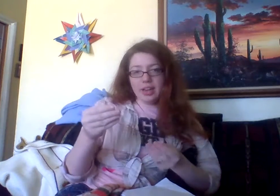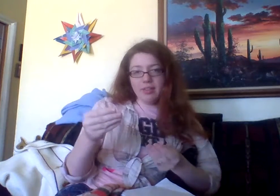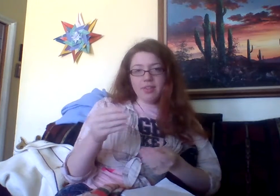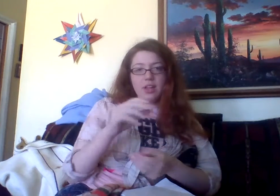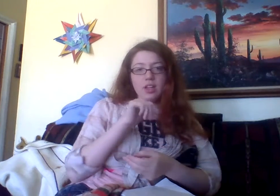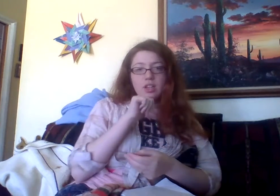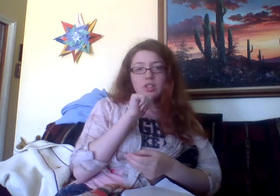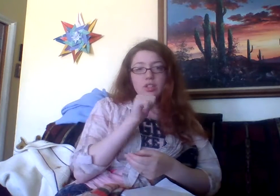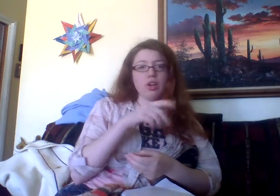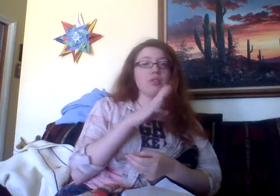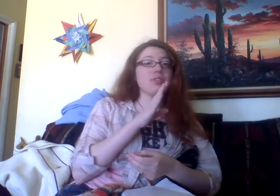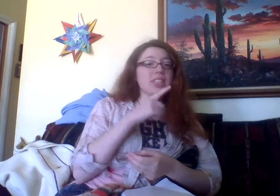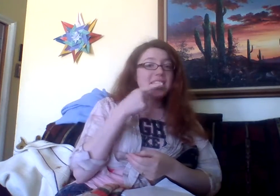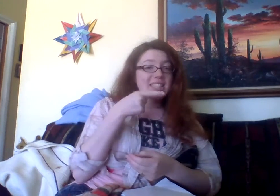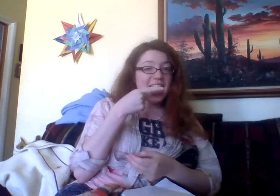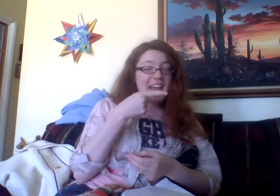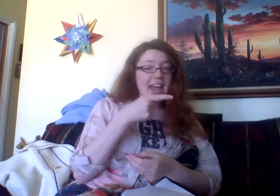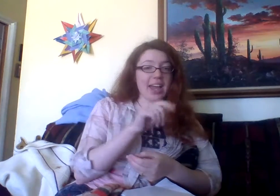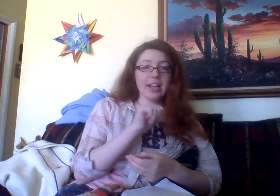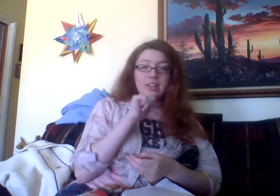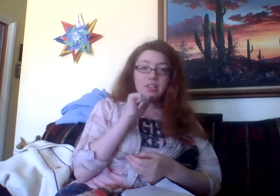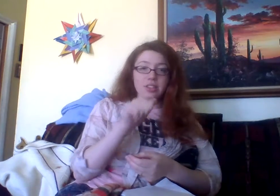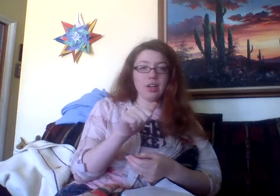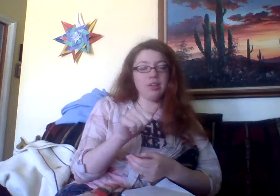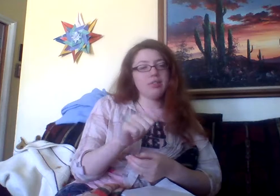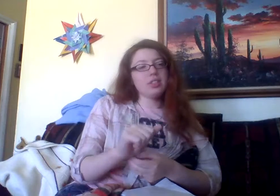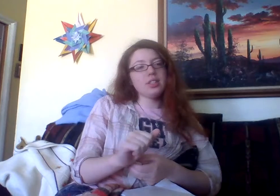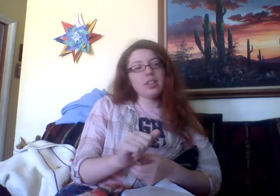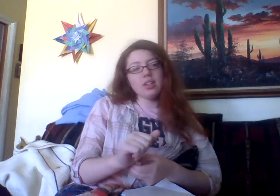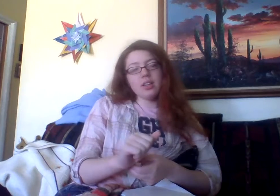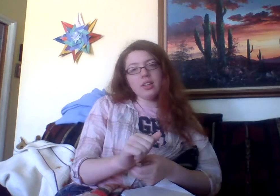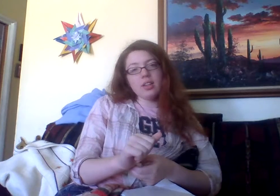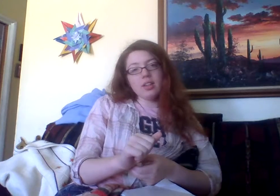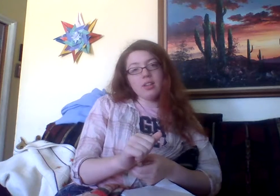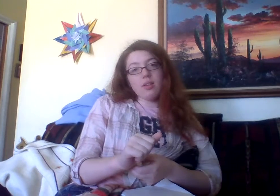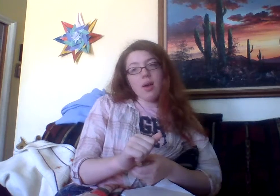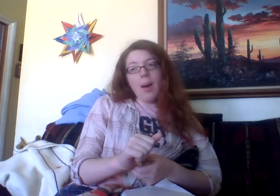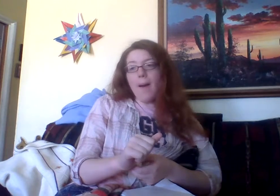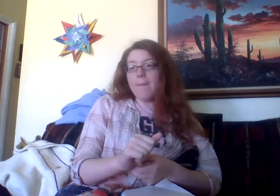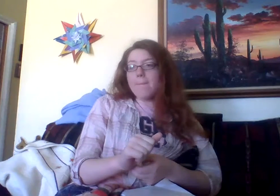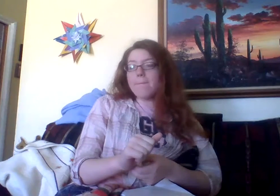give, don't say, don't um,